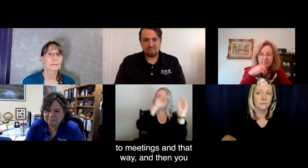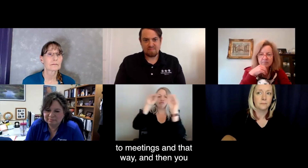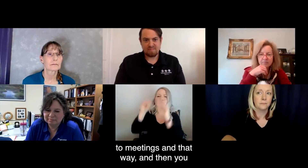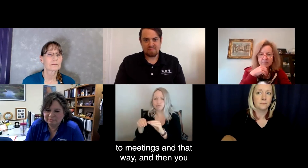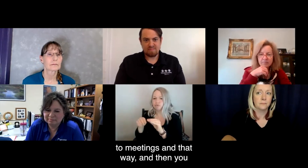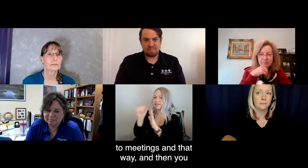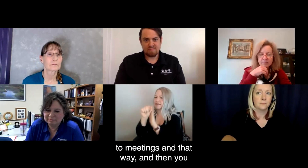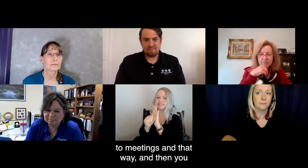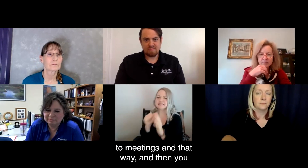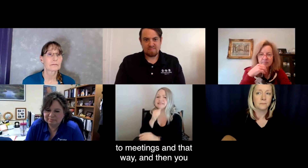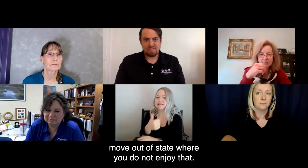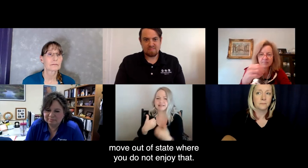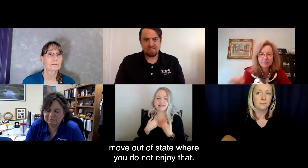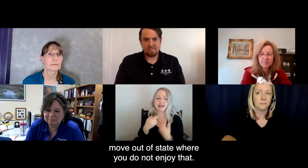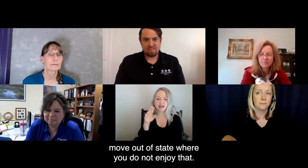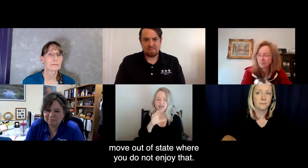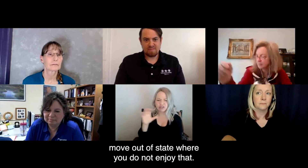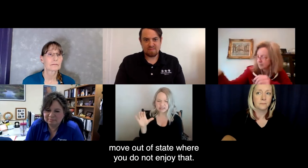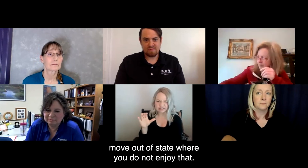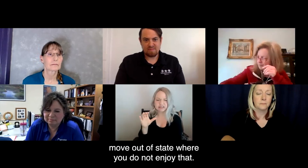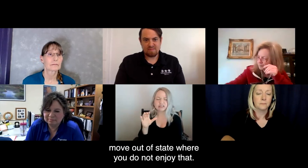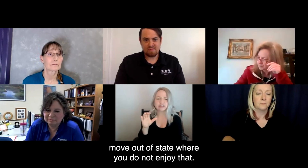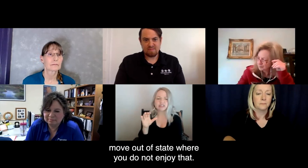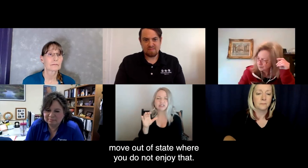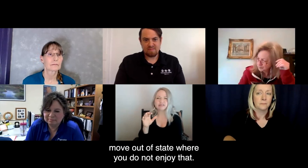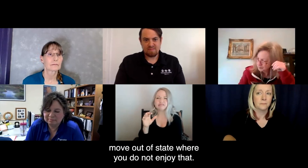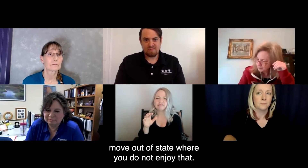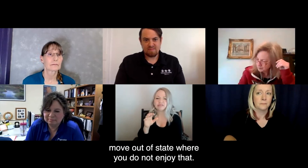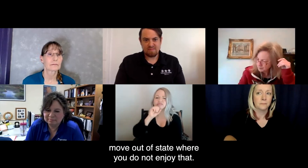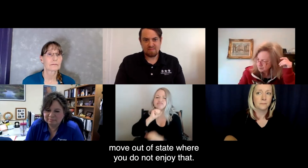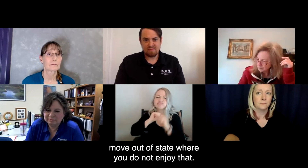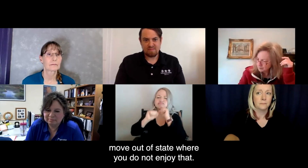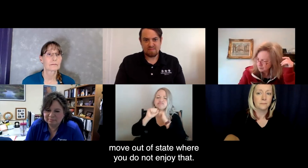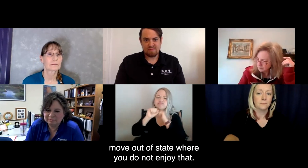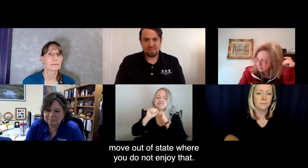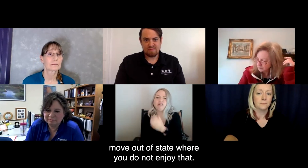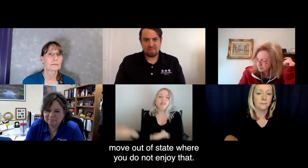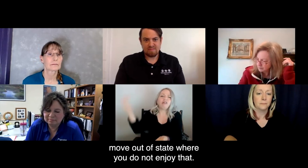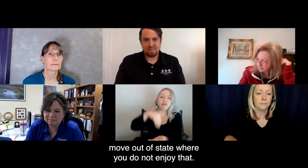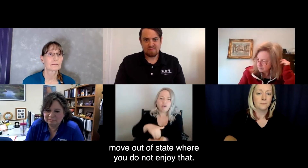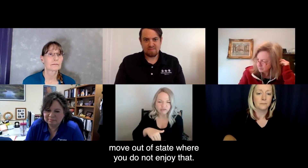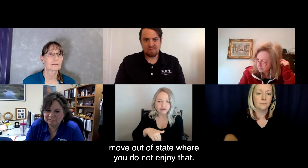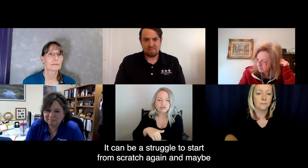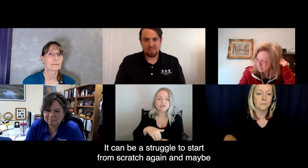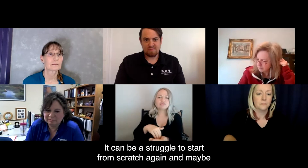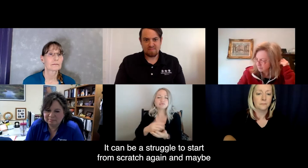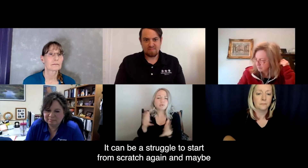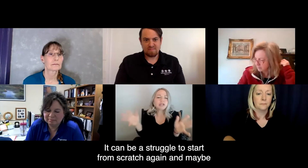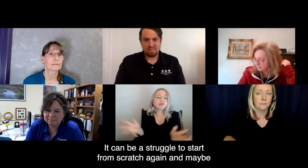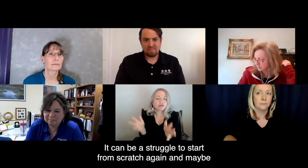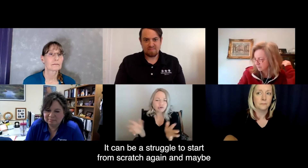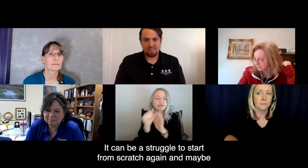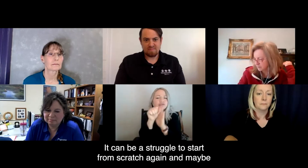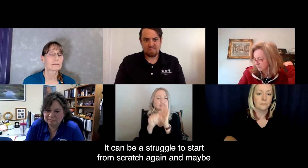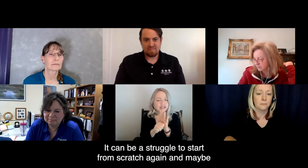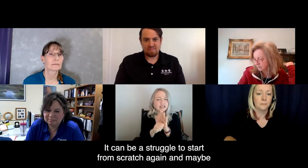that way, and then you move out of state where you do not enjoy that, it can be